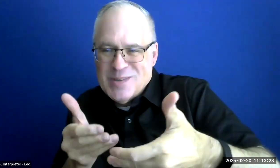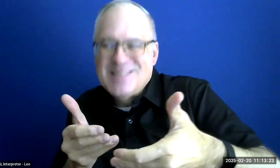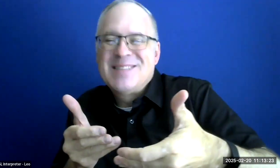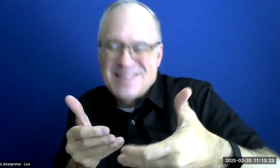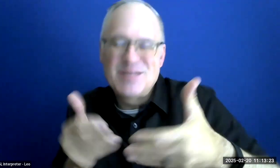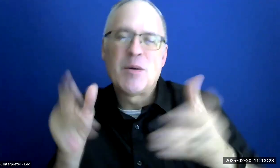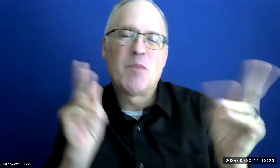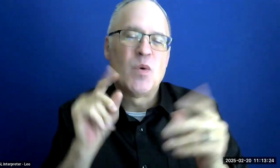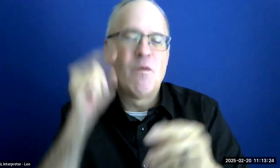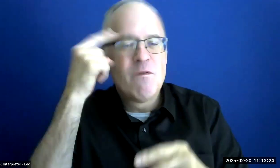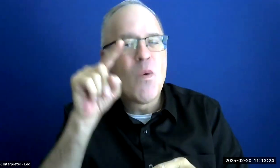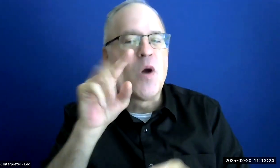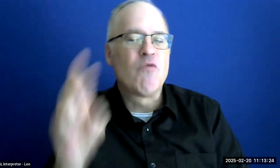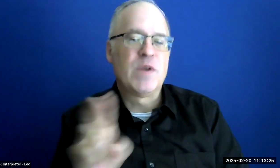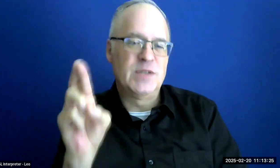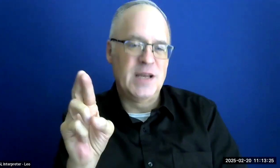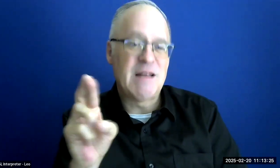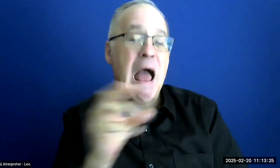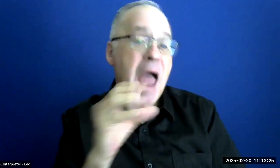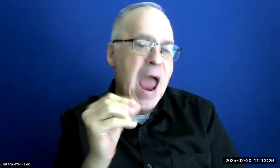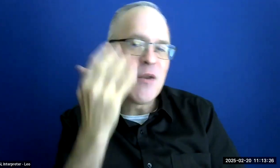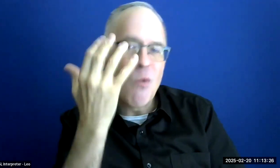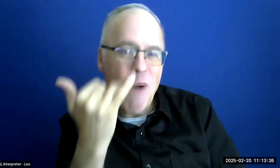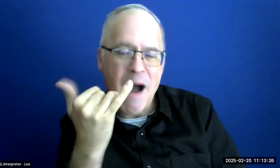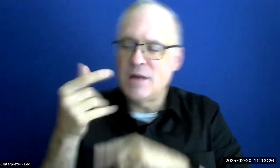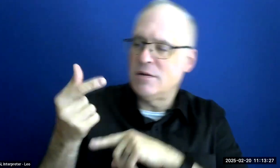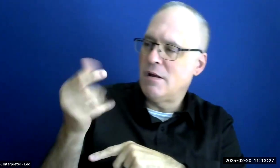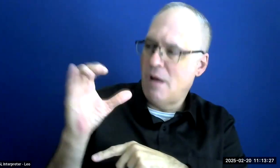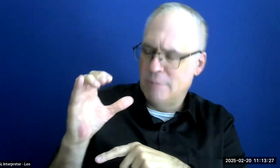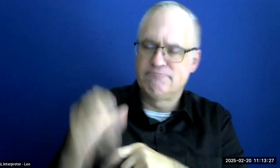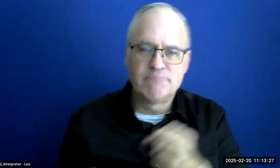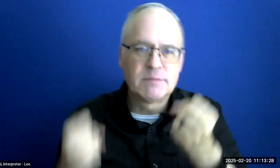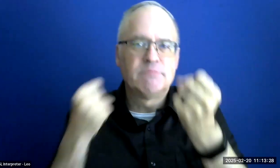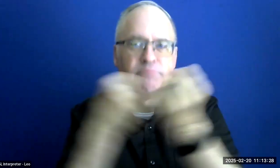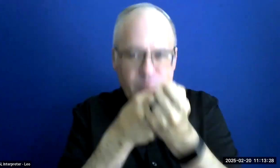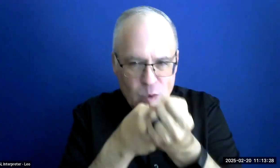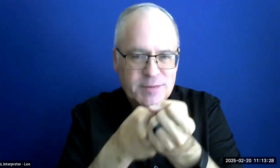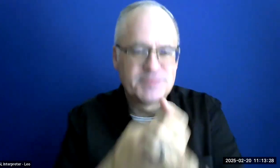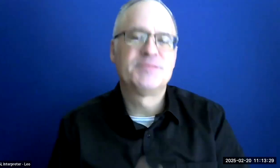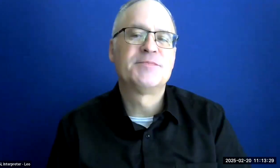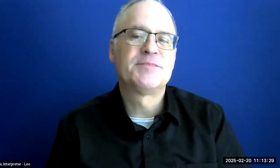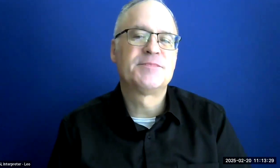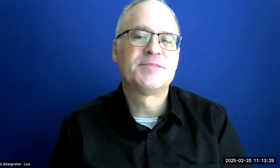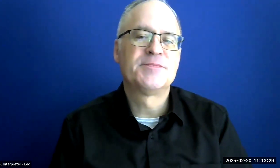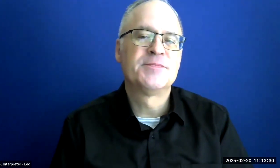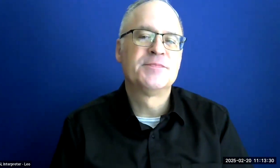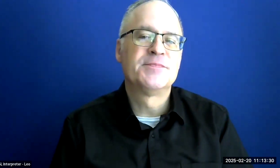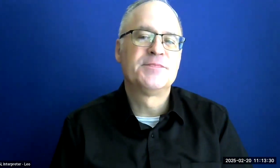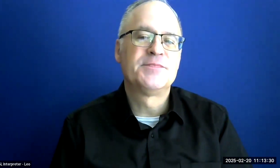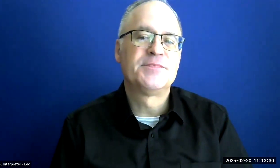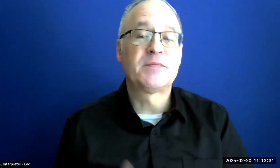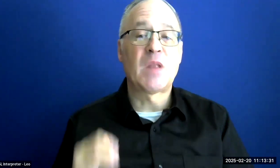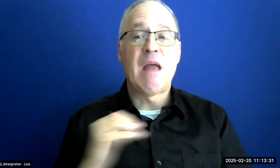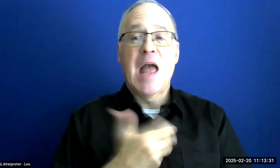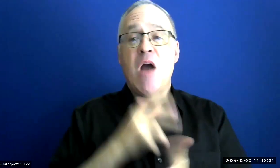regionalization and why General Conference overwhelmingly supported it. As with all of our videos, you